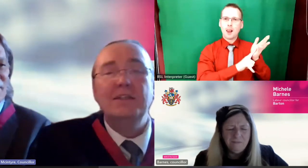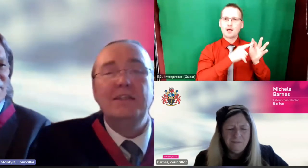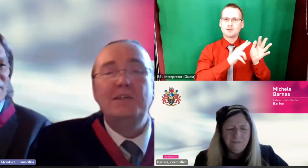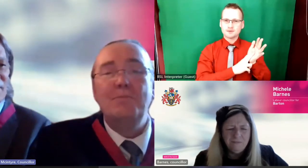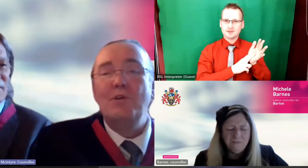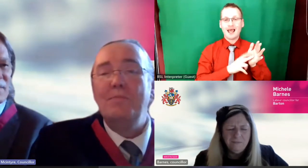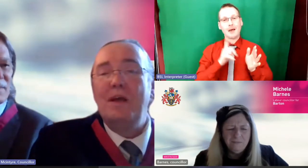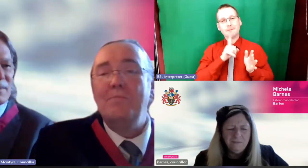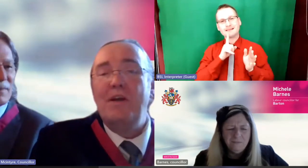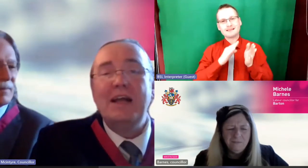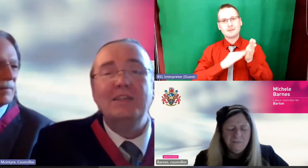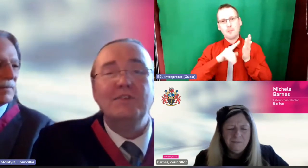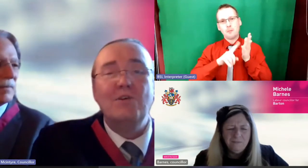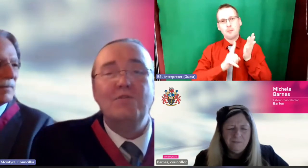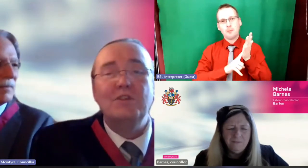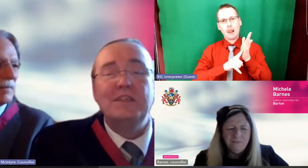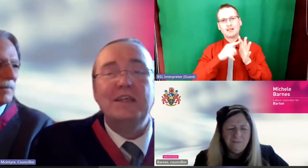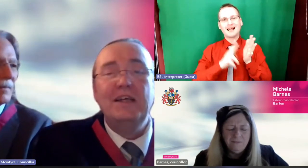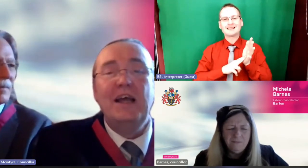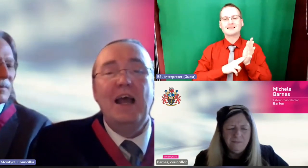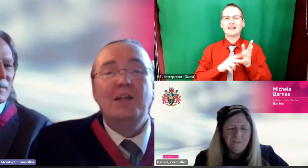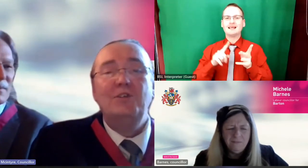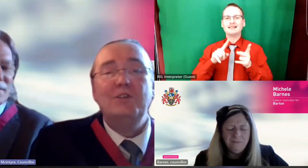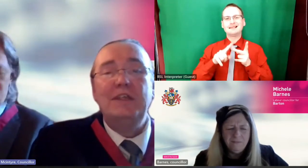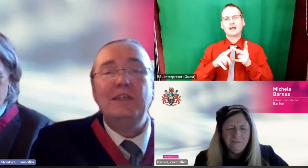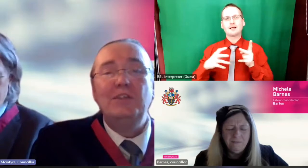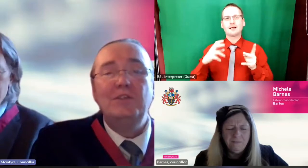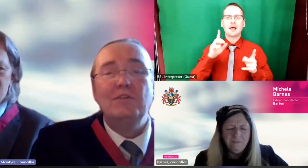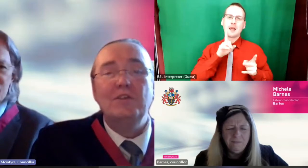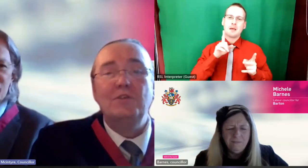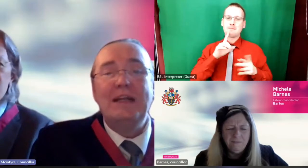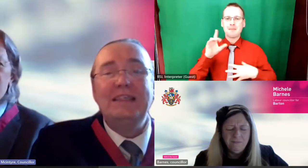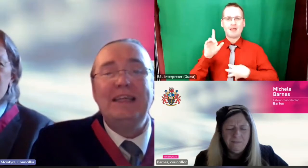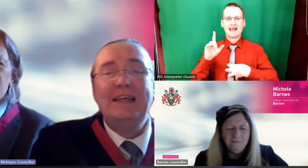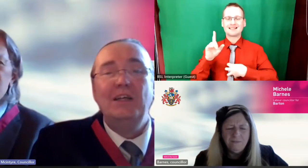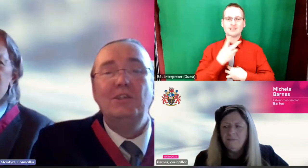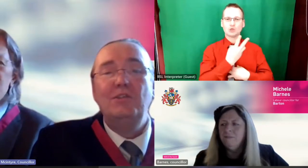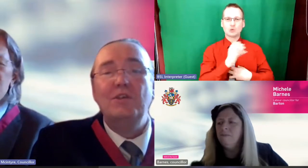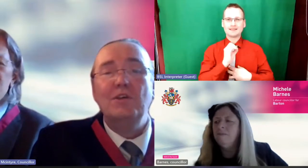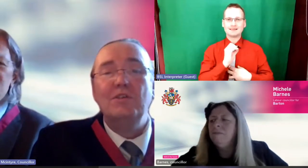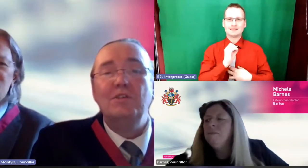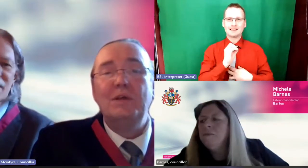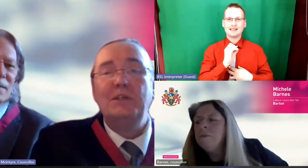as Ceremonial Mayor and Mayoress of Salford City during the year